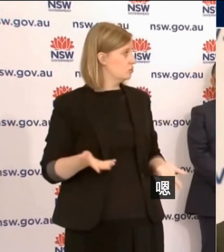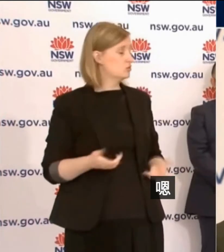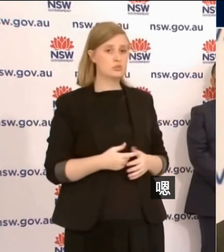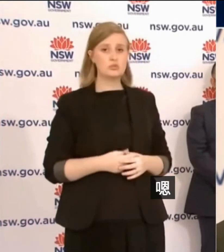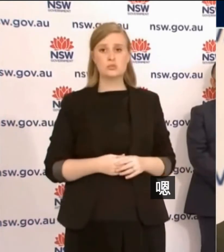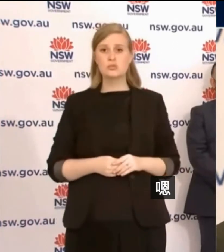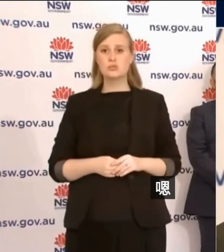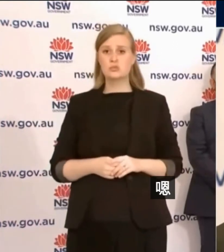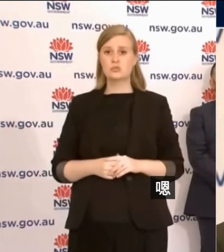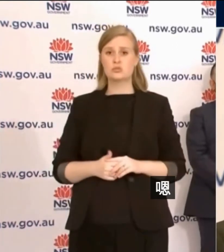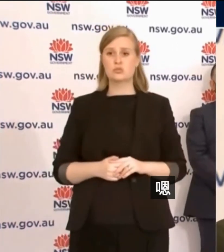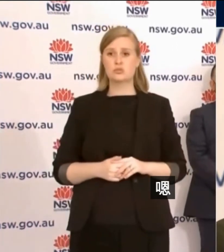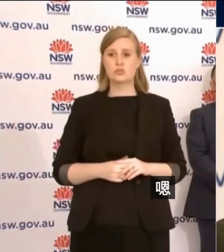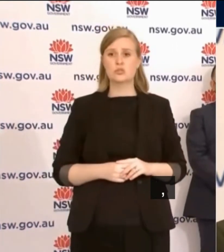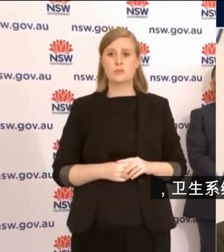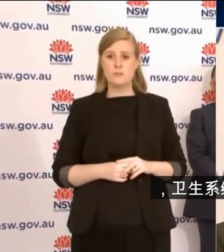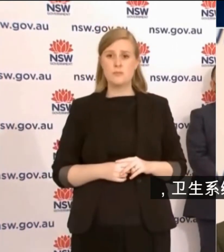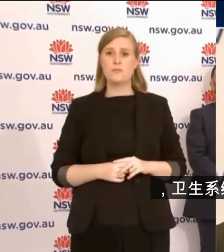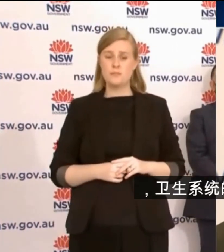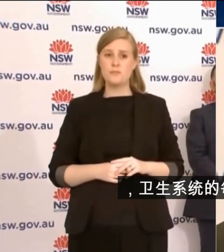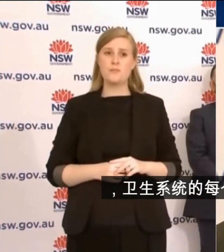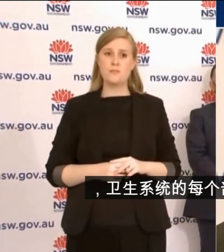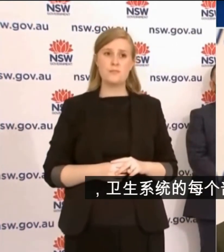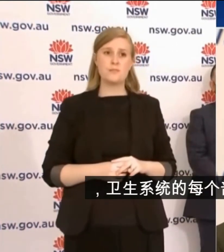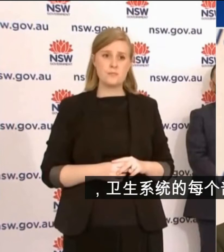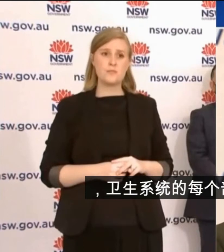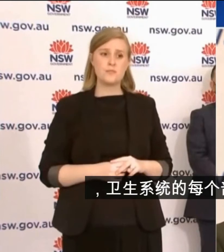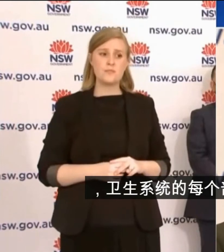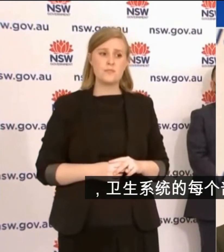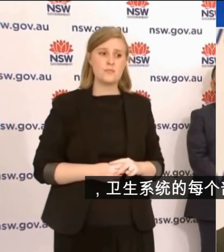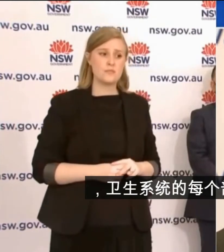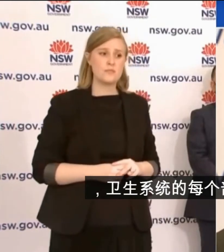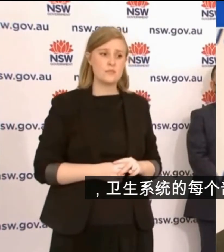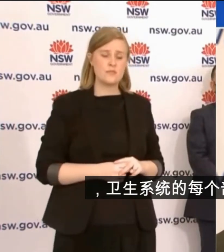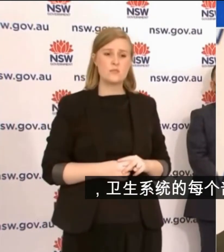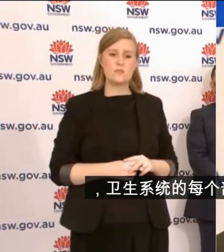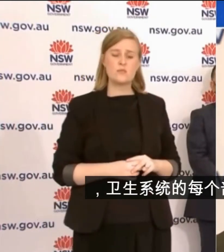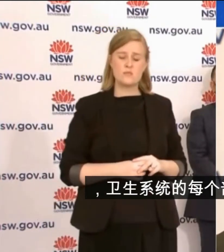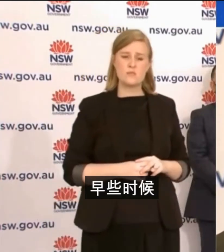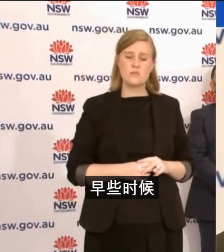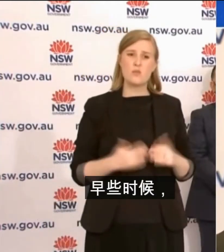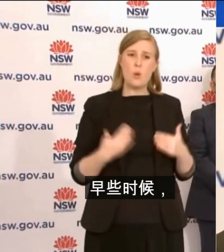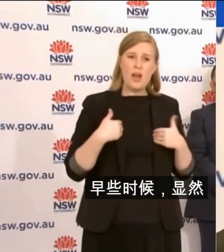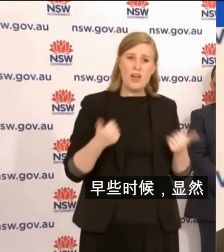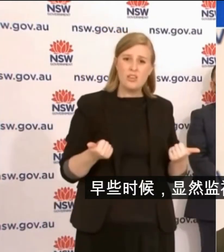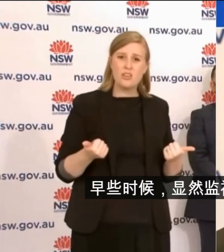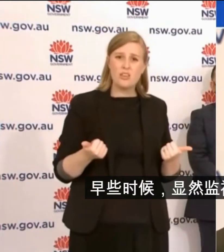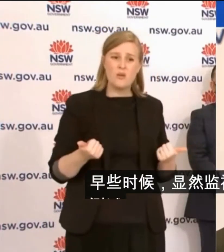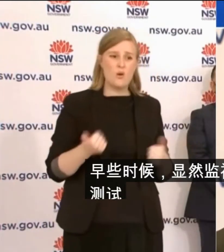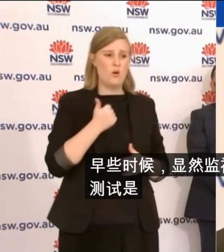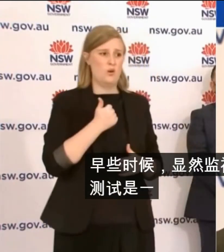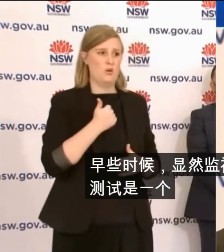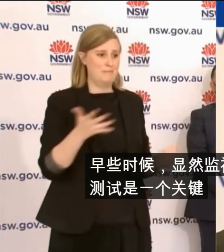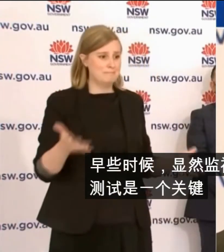every aspect of every part of the health system has a limit, and earlier on, obviously,